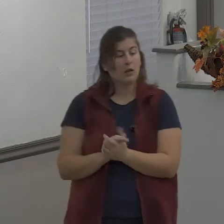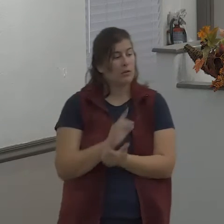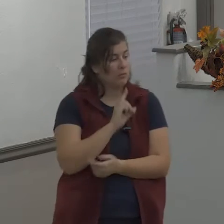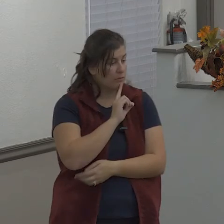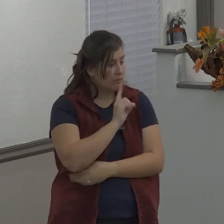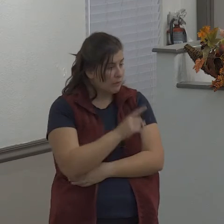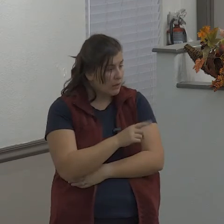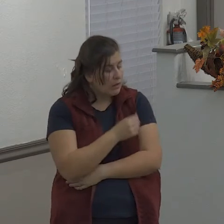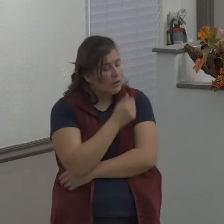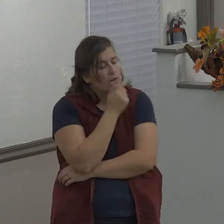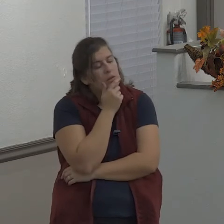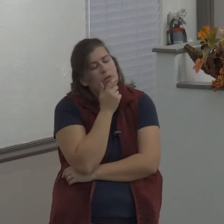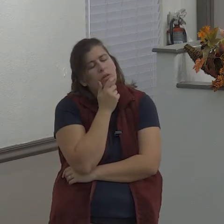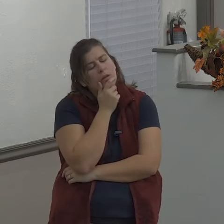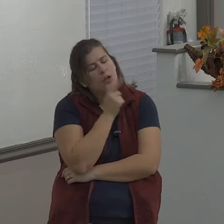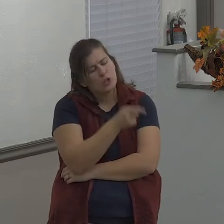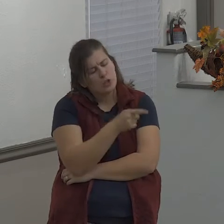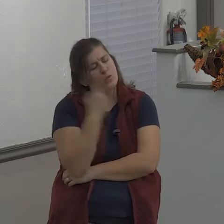Really?